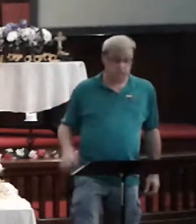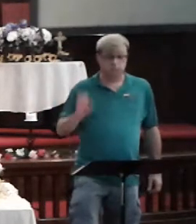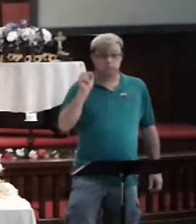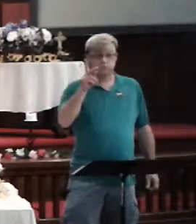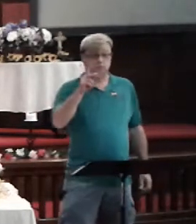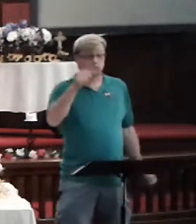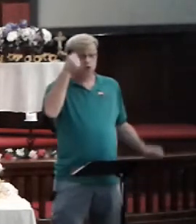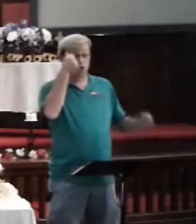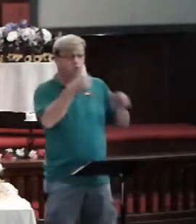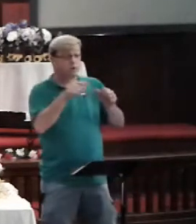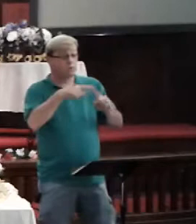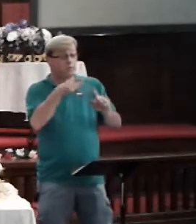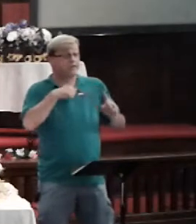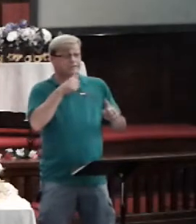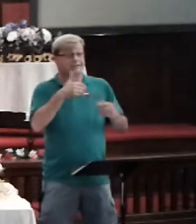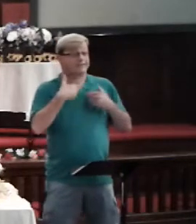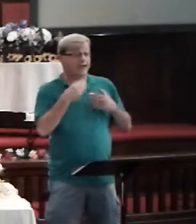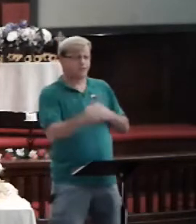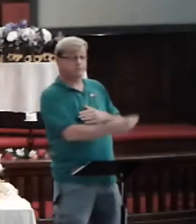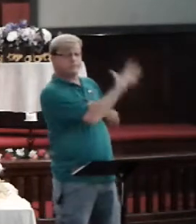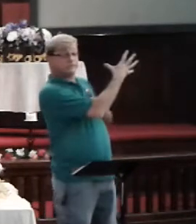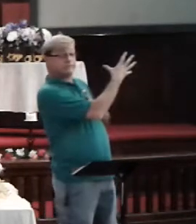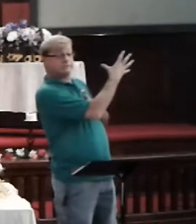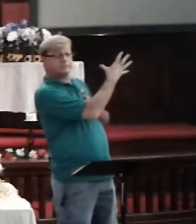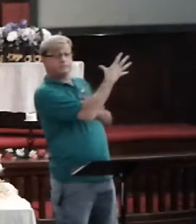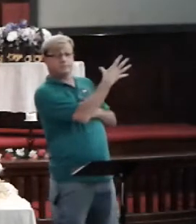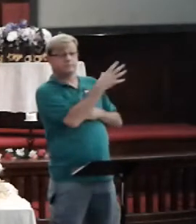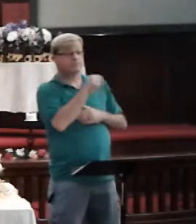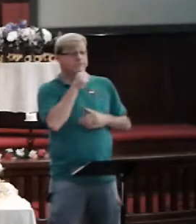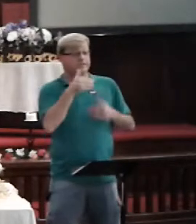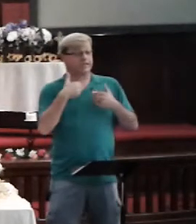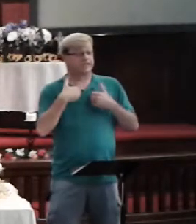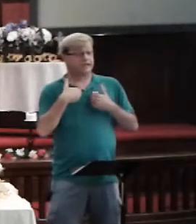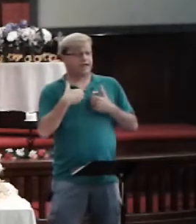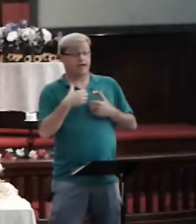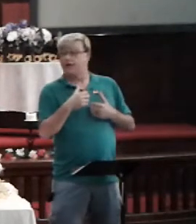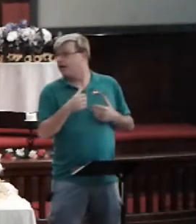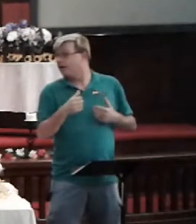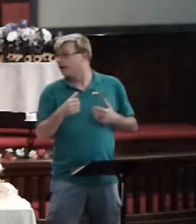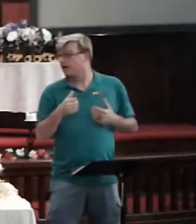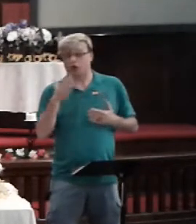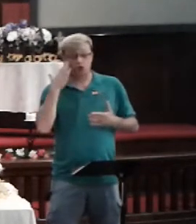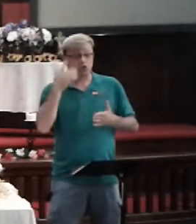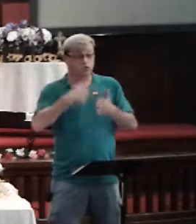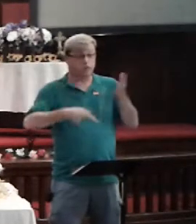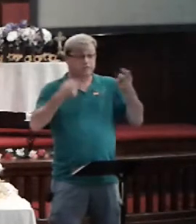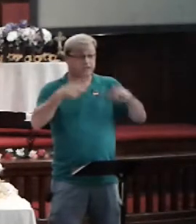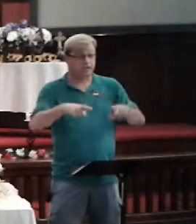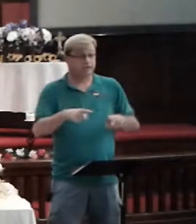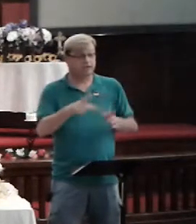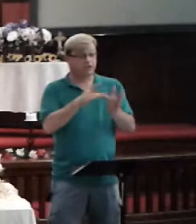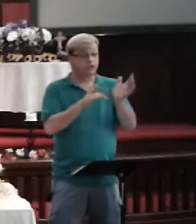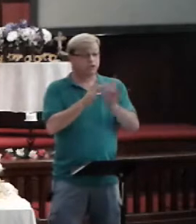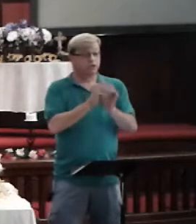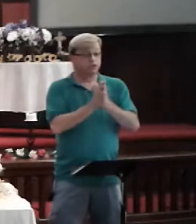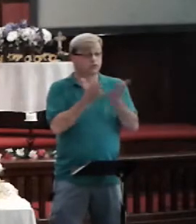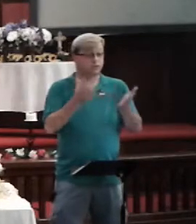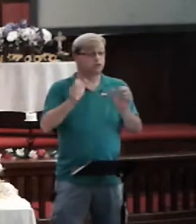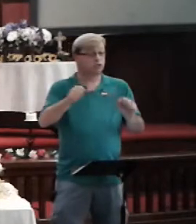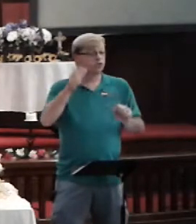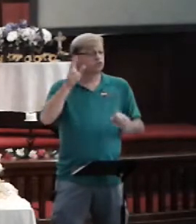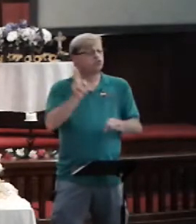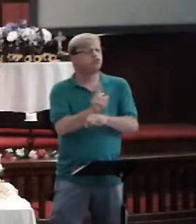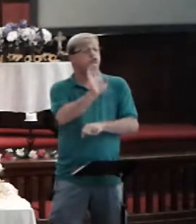Okay, remember when we didn't have screens and we knew what was going on? And guess what? For the scripture, you get to use your